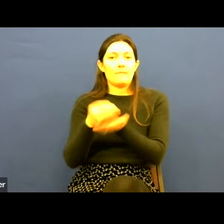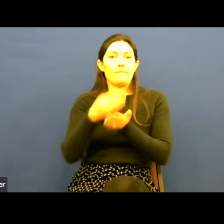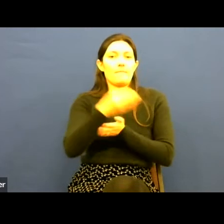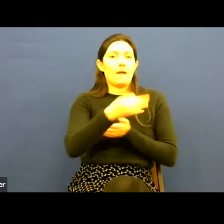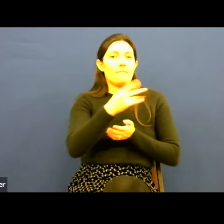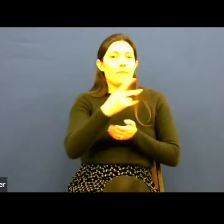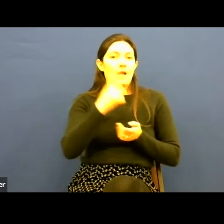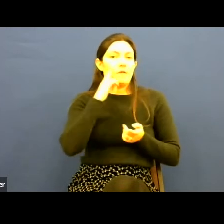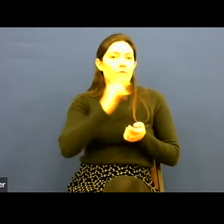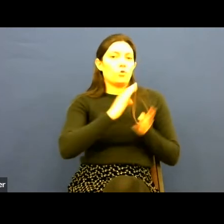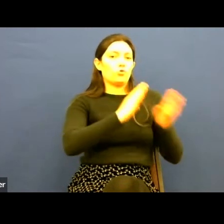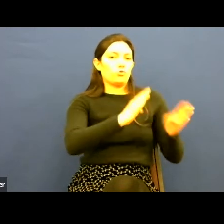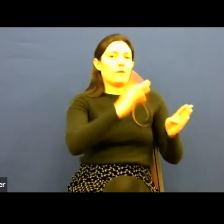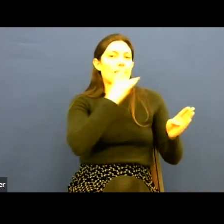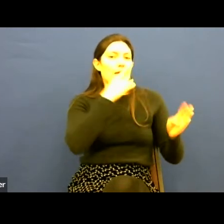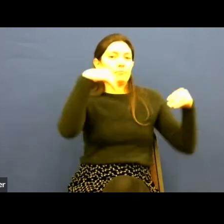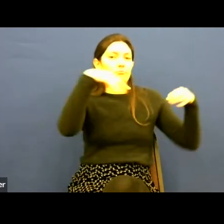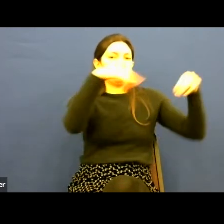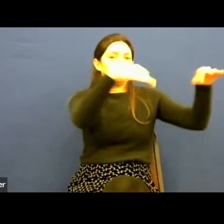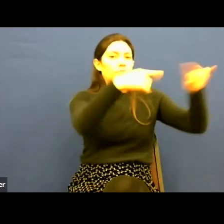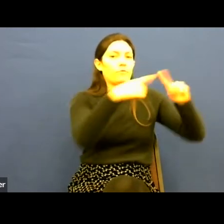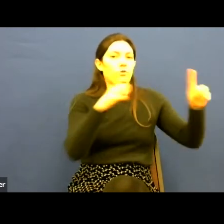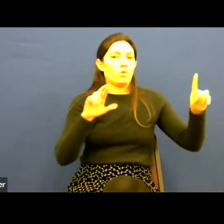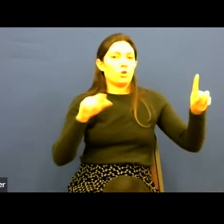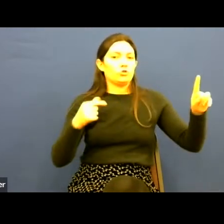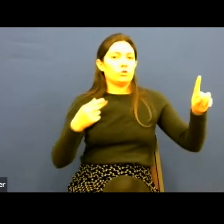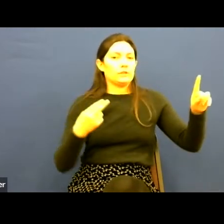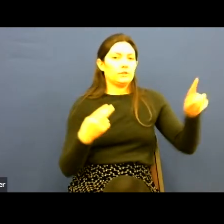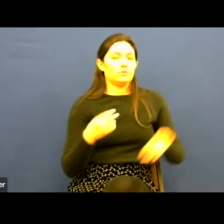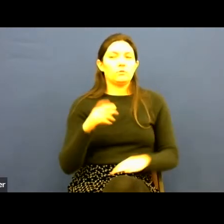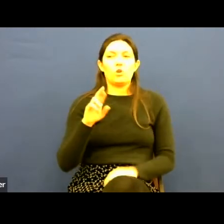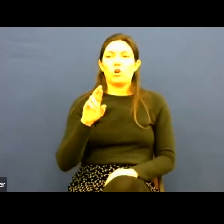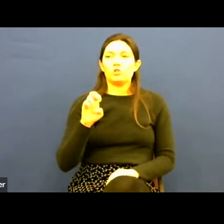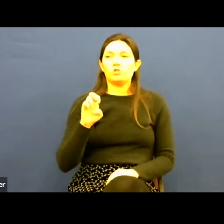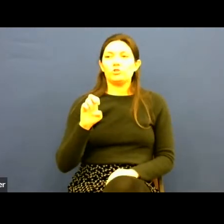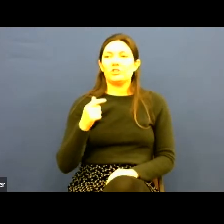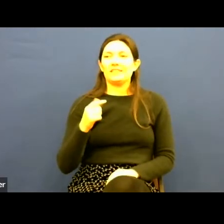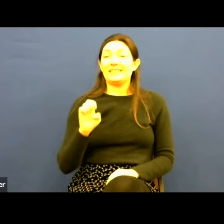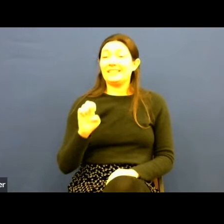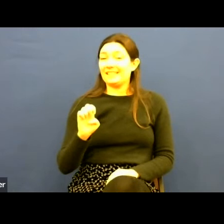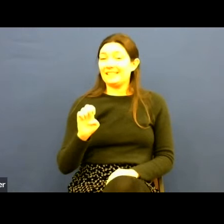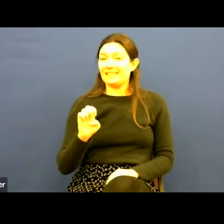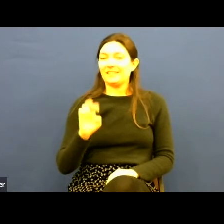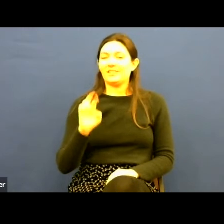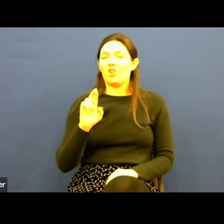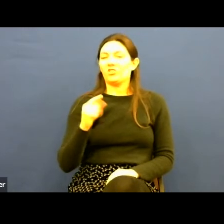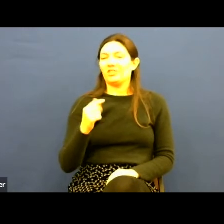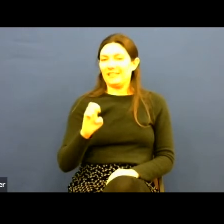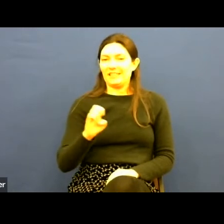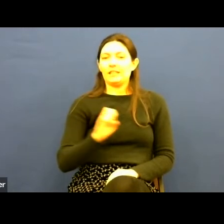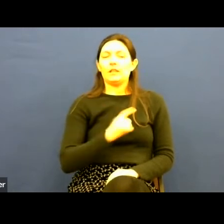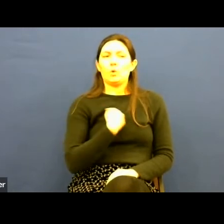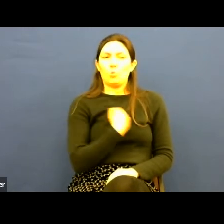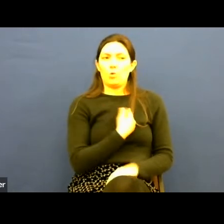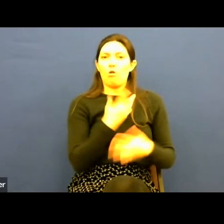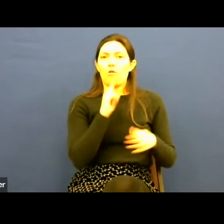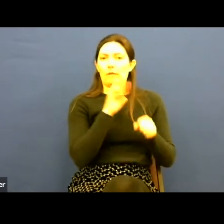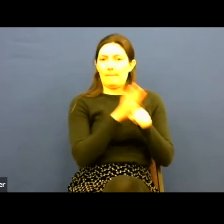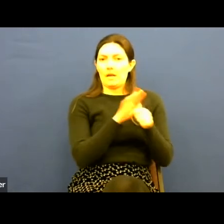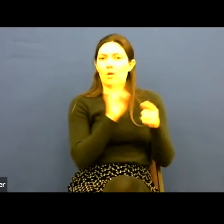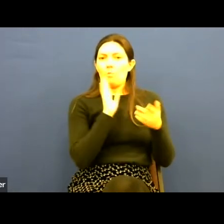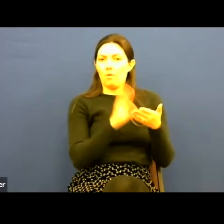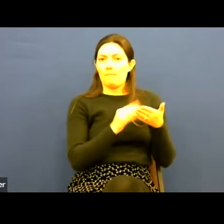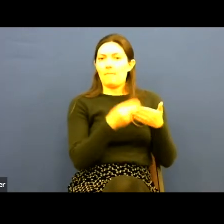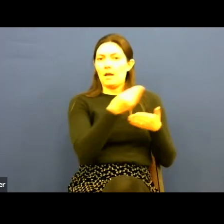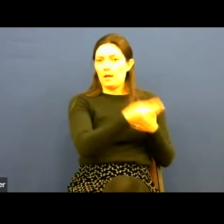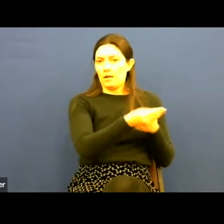streetlights from Rochester Gas and Electric. Second. So we had already committed to this, but we've